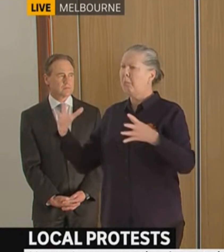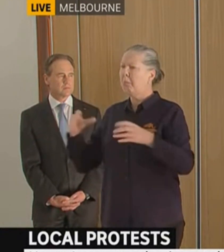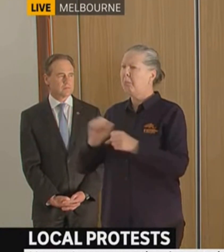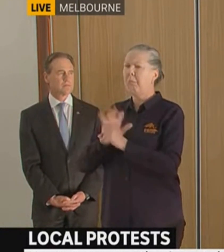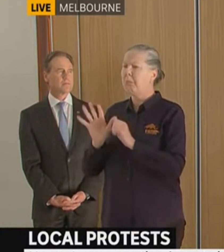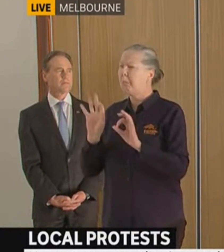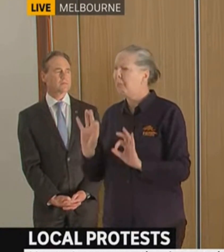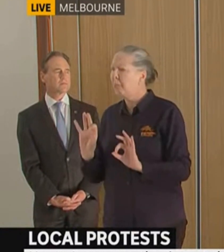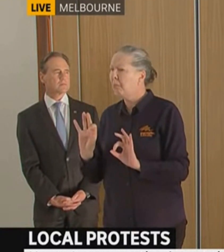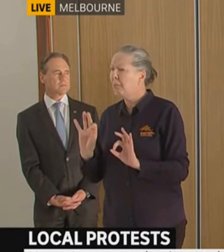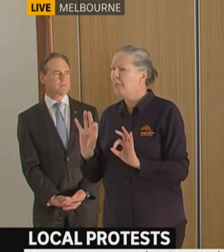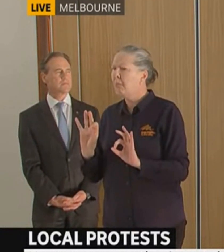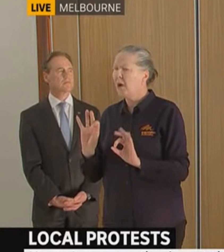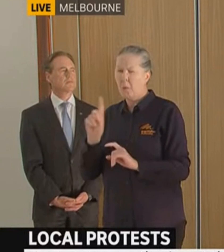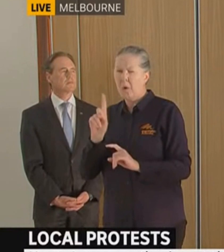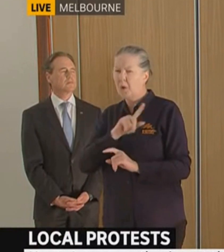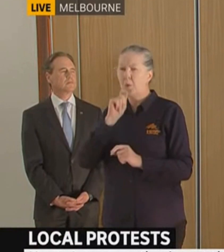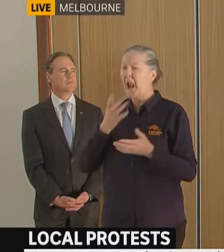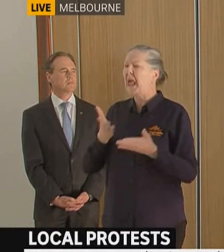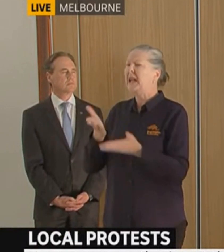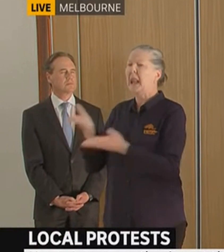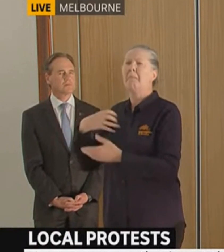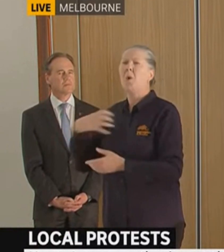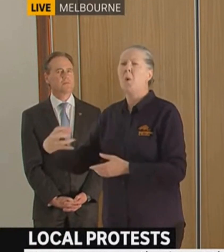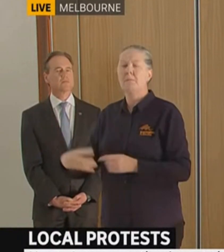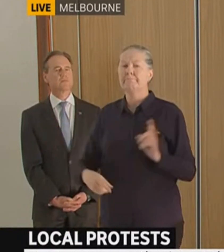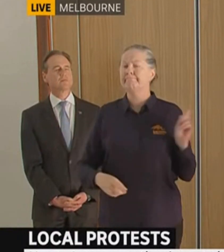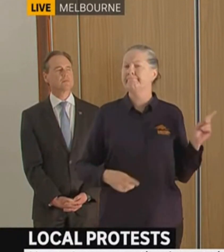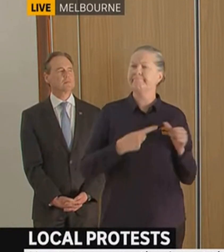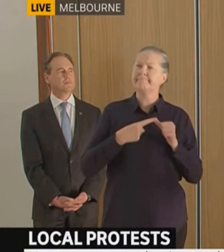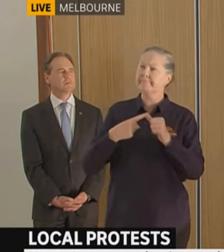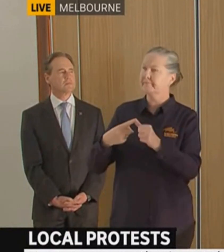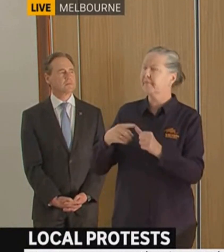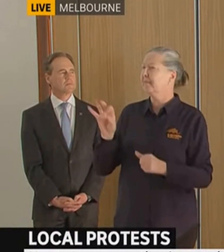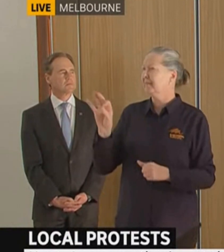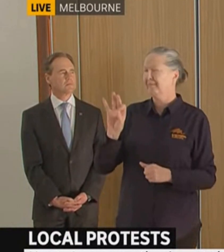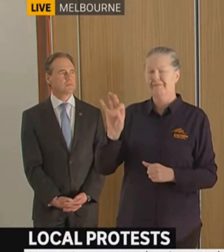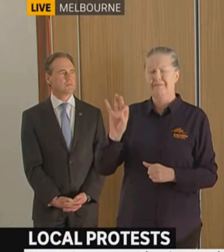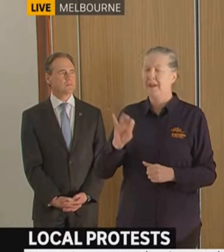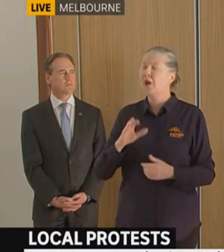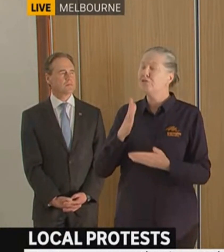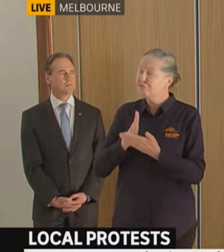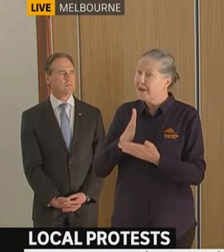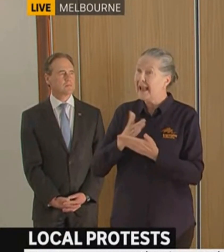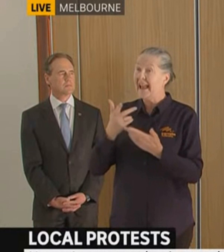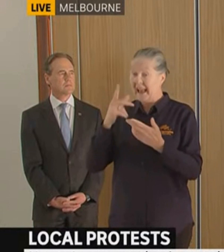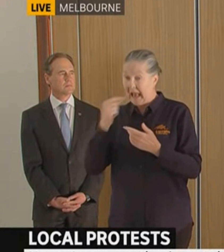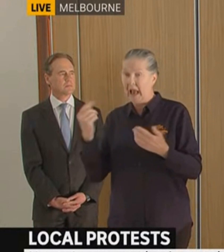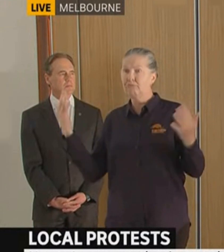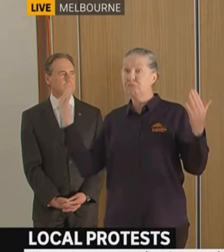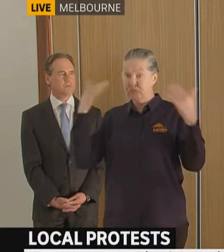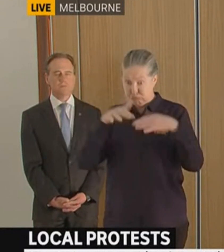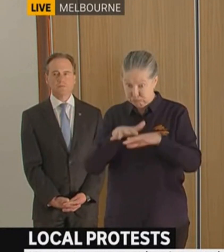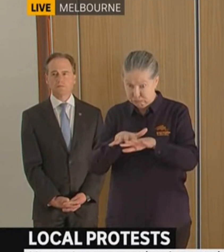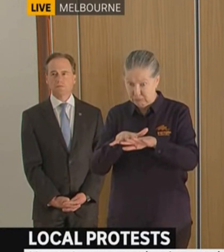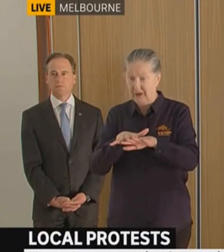No, I think this is a matter of principles and safety. Of course there could be a gathering where there is no infected person, but